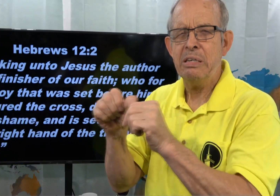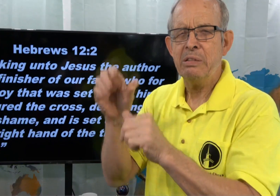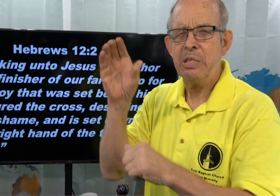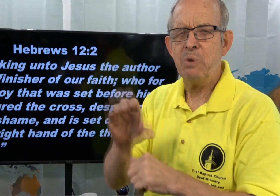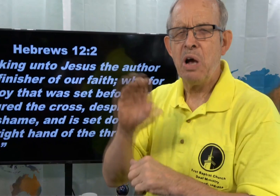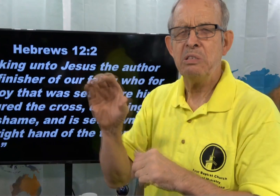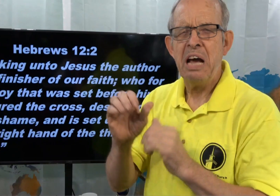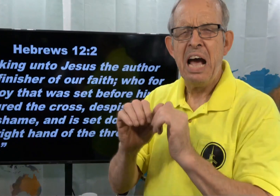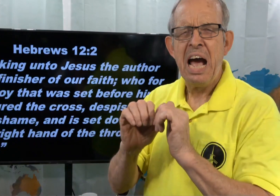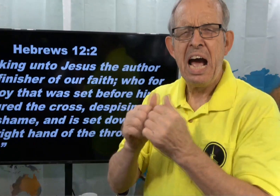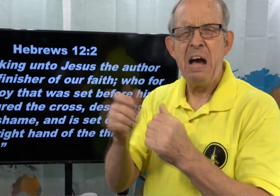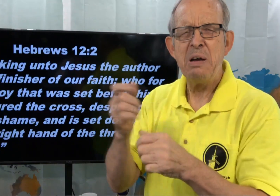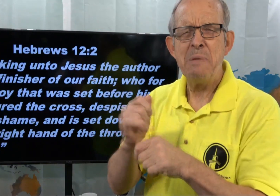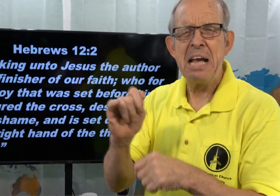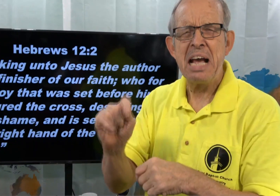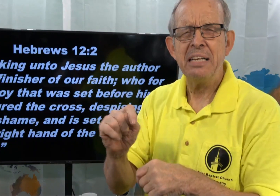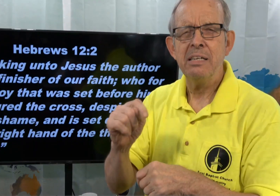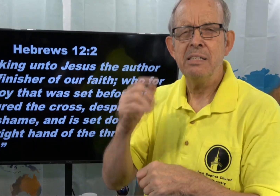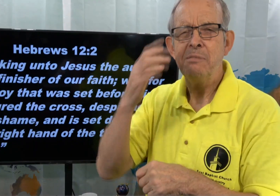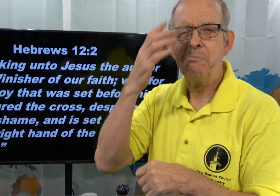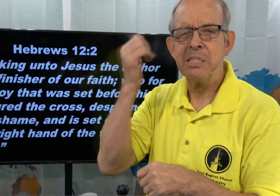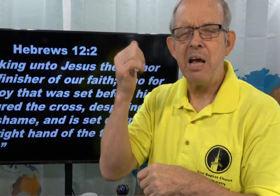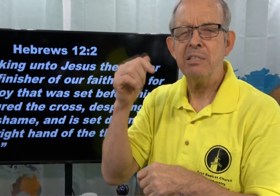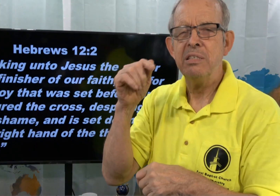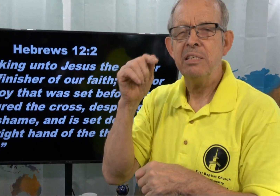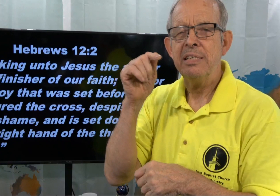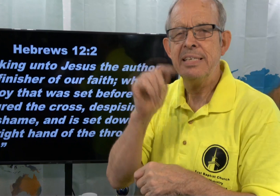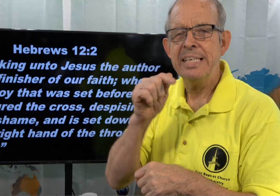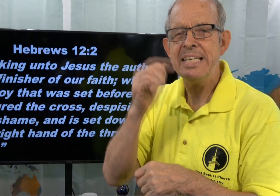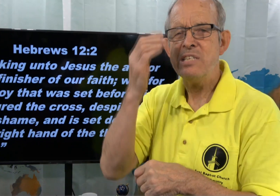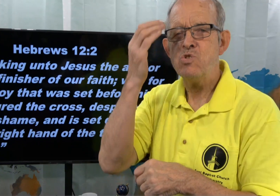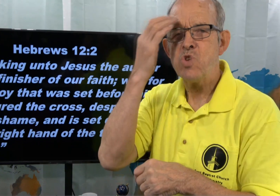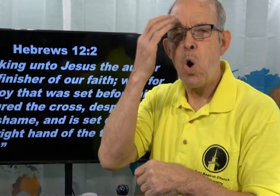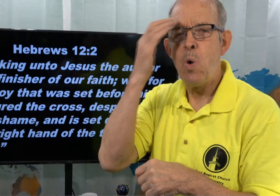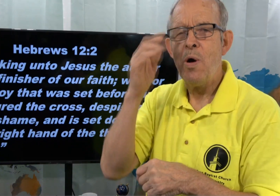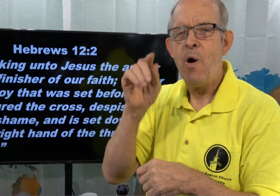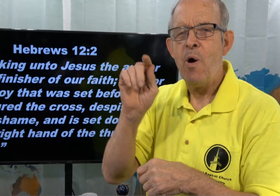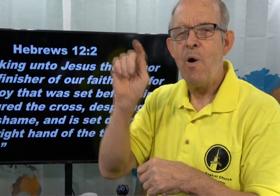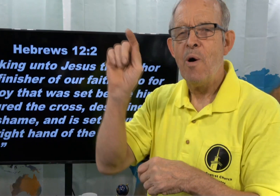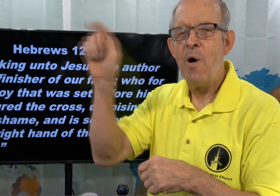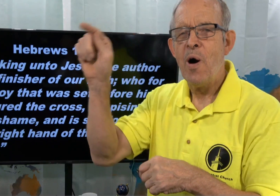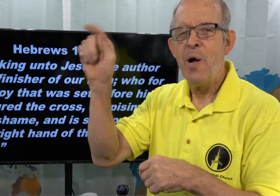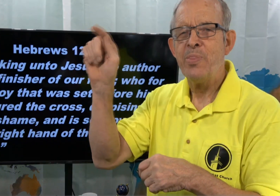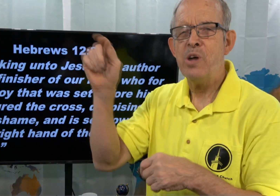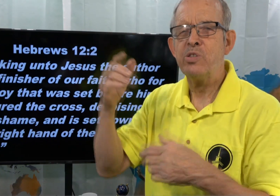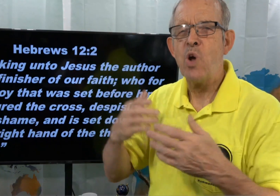The cross. How do you make it? Because he knew the